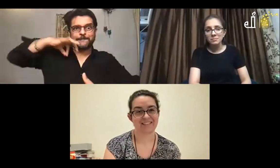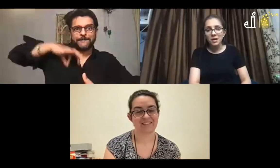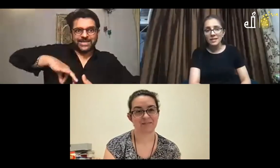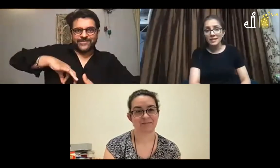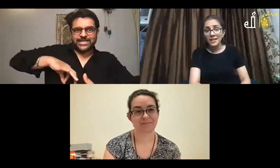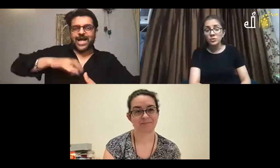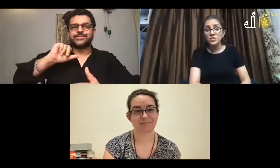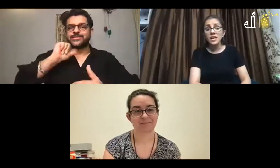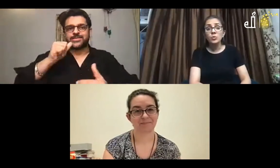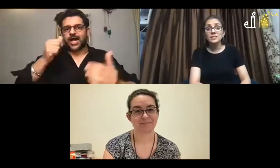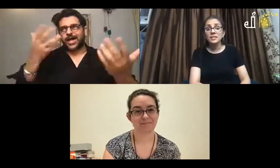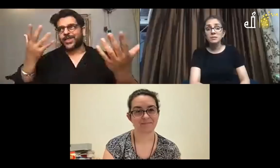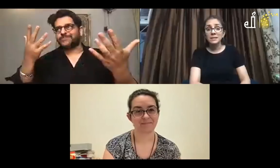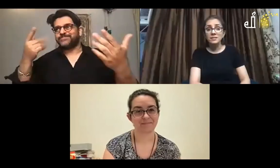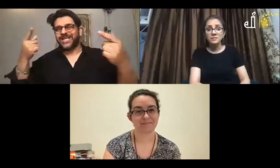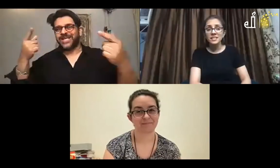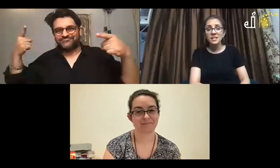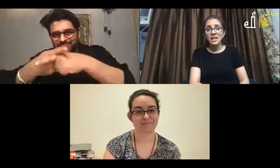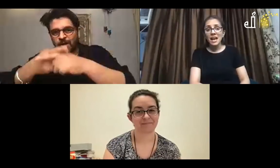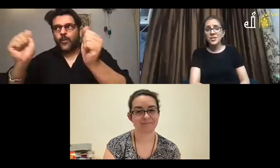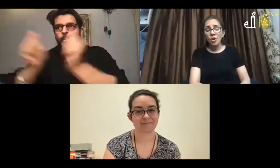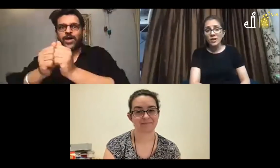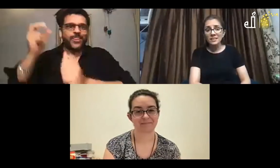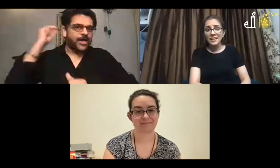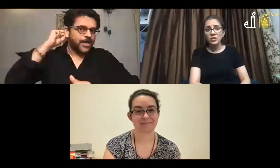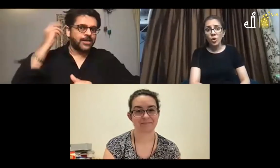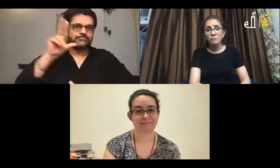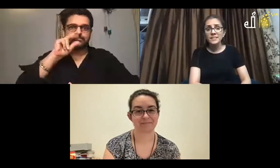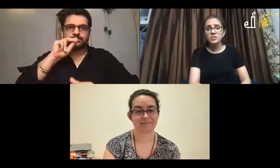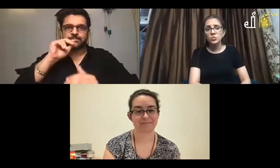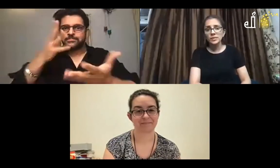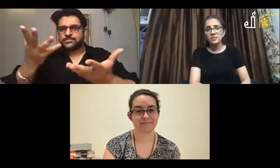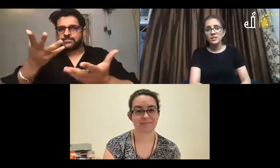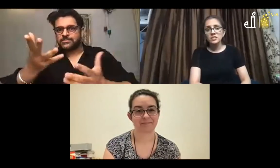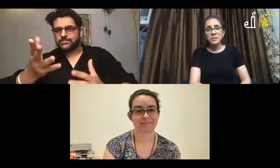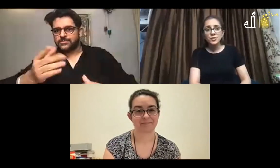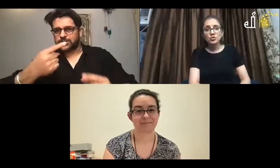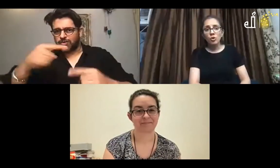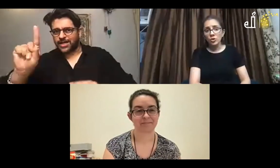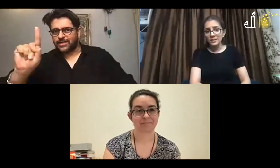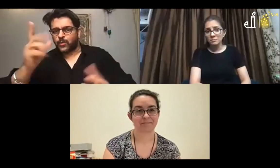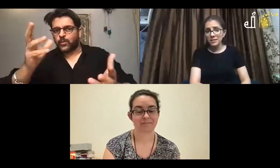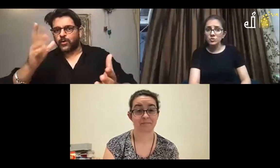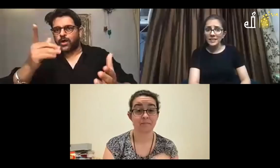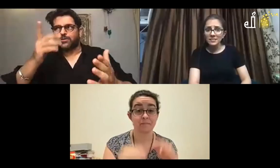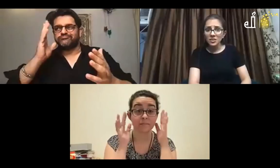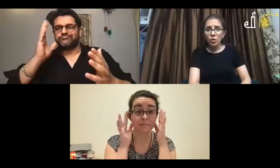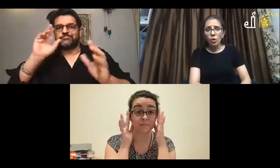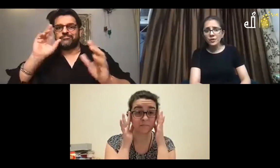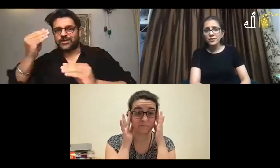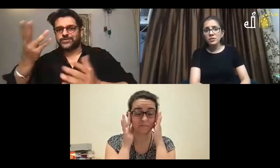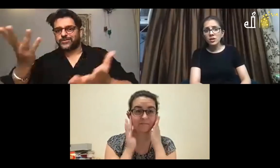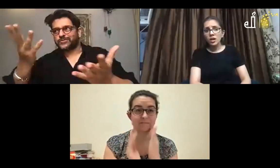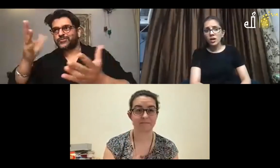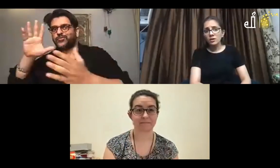awareness about sign language and how it can be benefiting and not like a conflict with speech or cochlear implant, right?